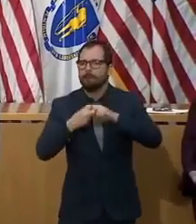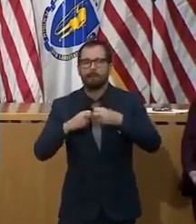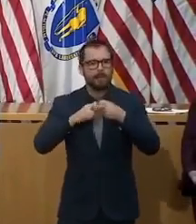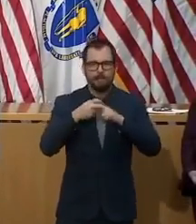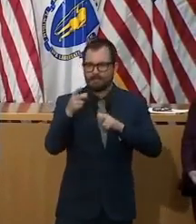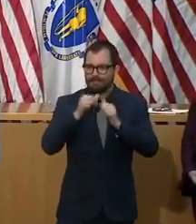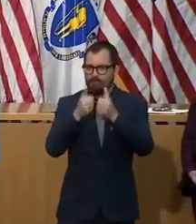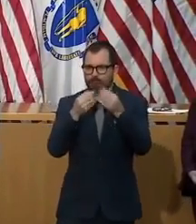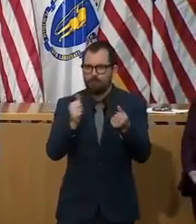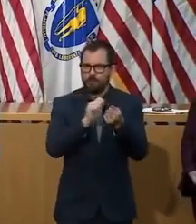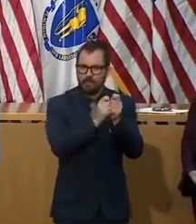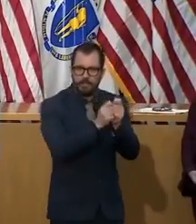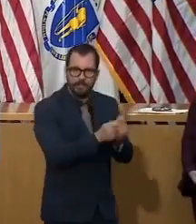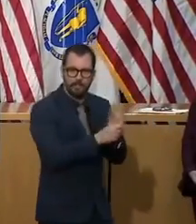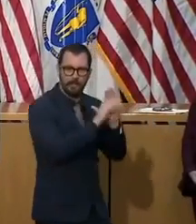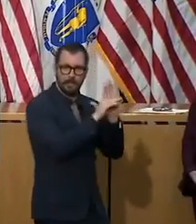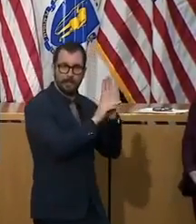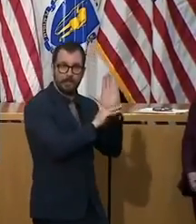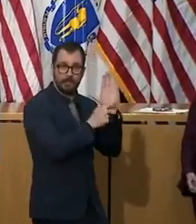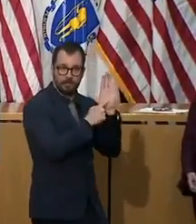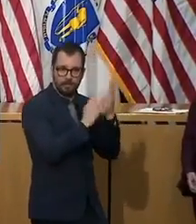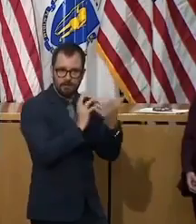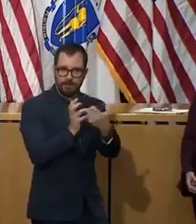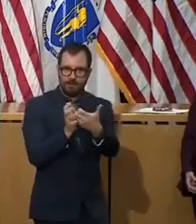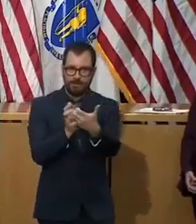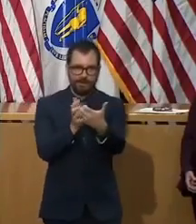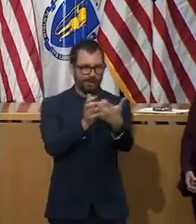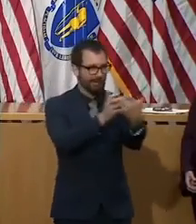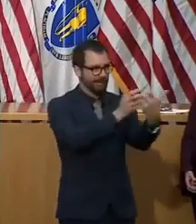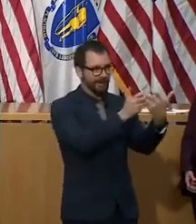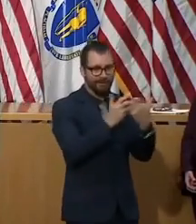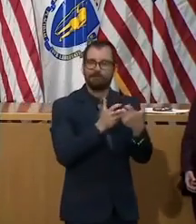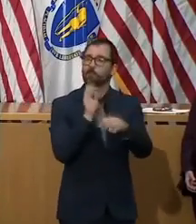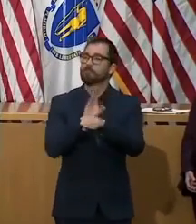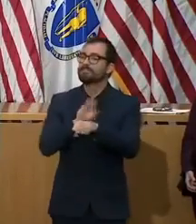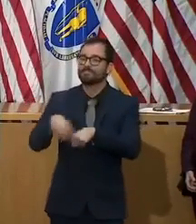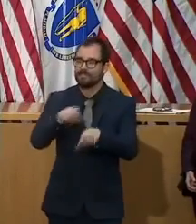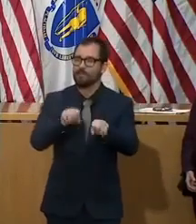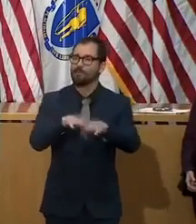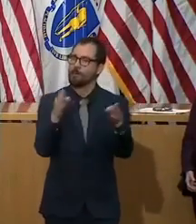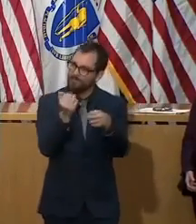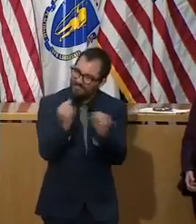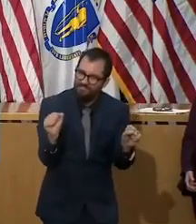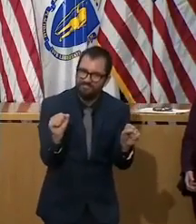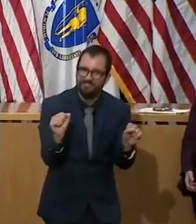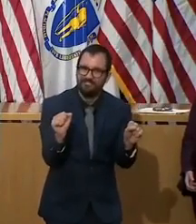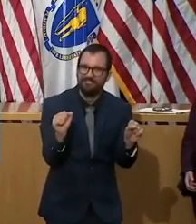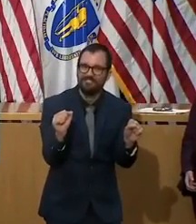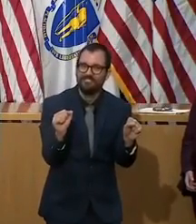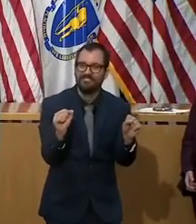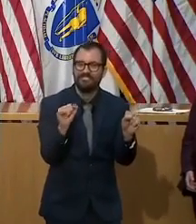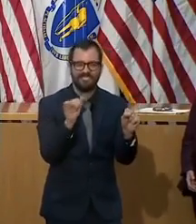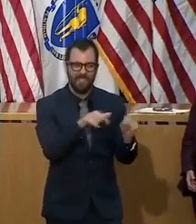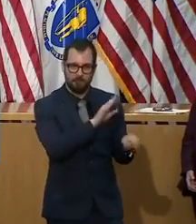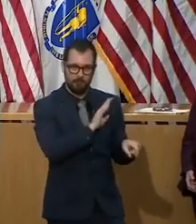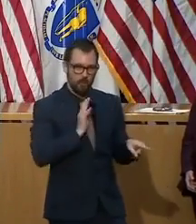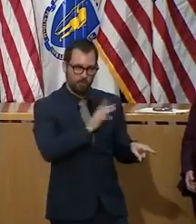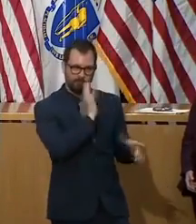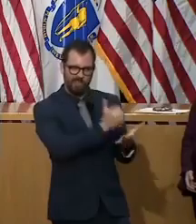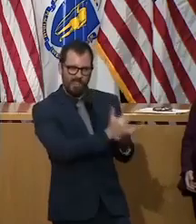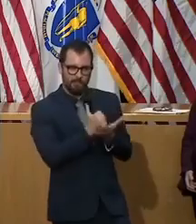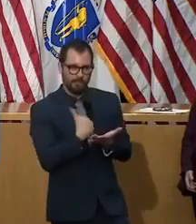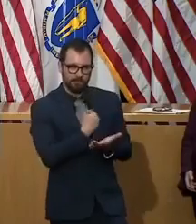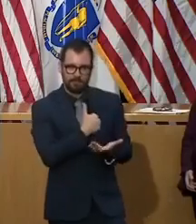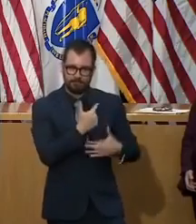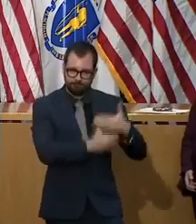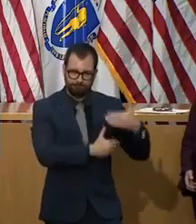principles and the policies around how to regulate, enforce, and oversee, which is what we're really interested in having our municipal colleagues help